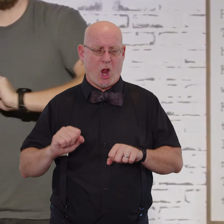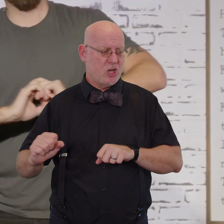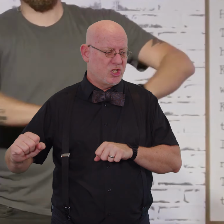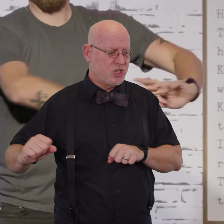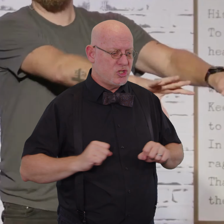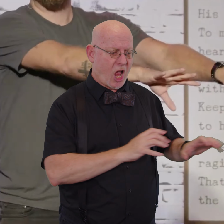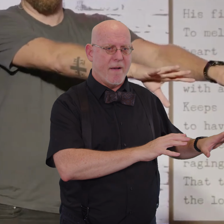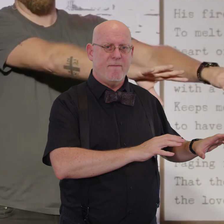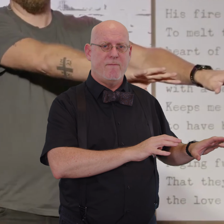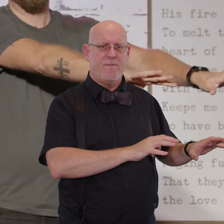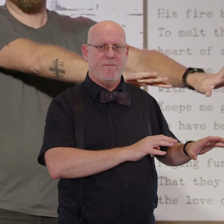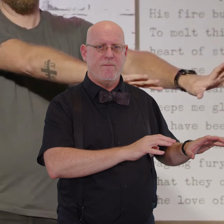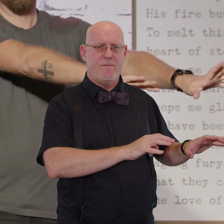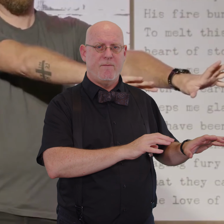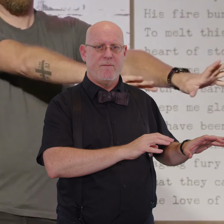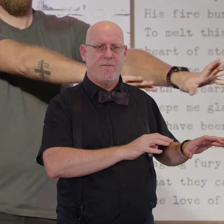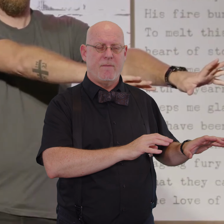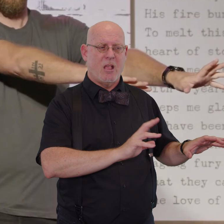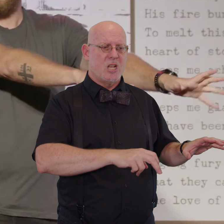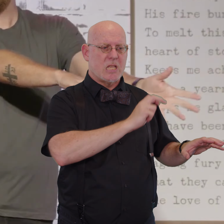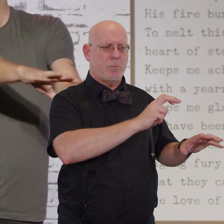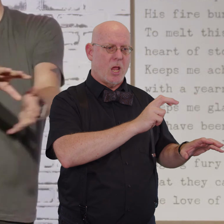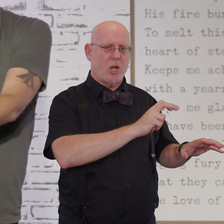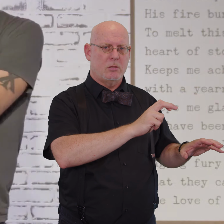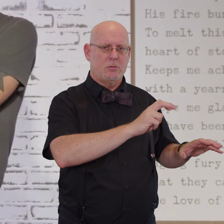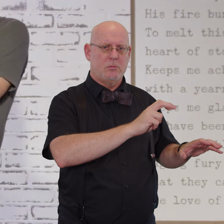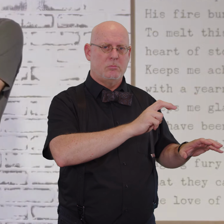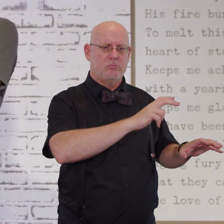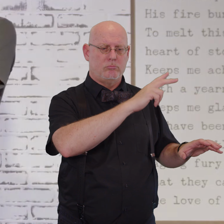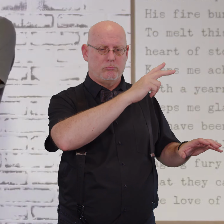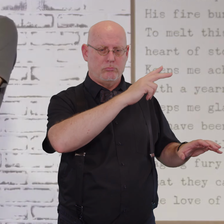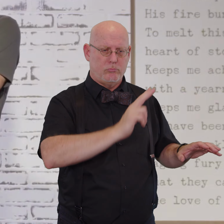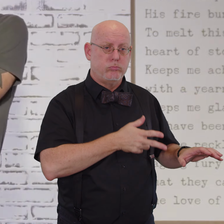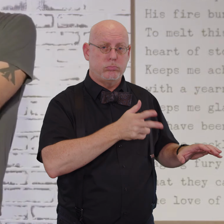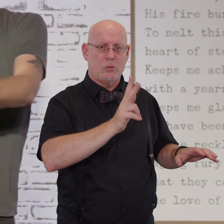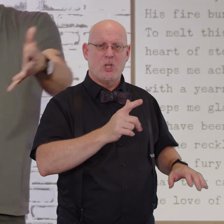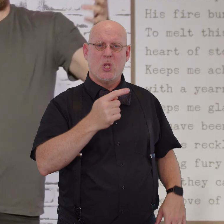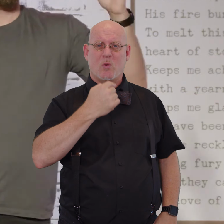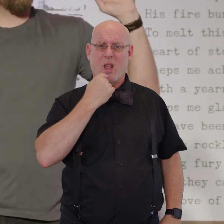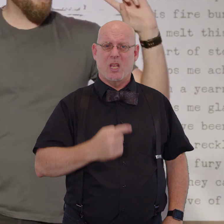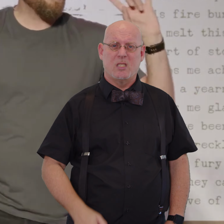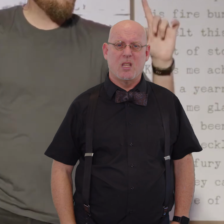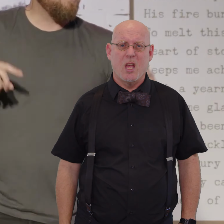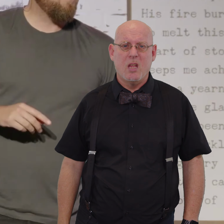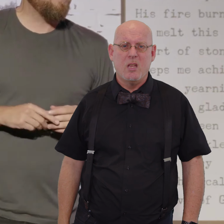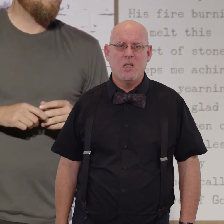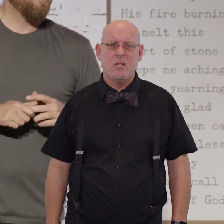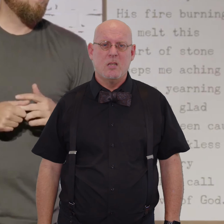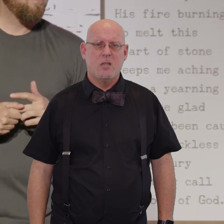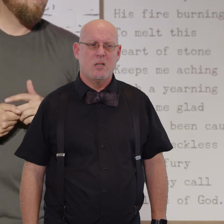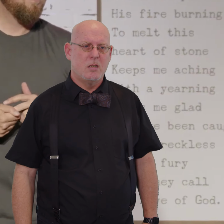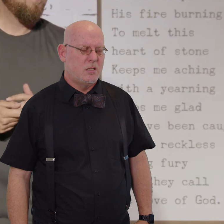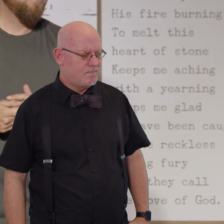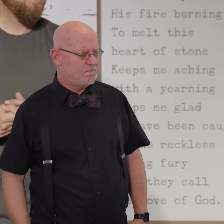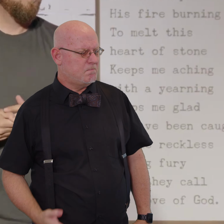shoves her cart to the side and hops inside and closes the door and you know what I say in that very moment